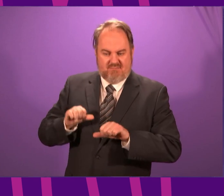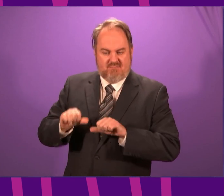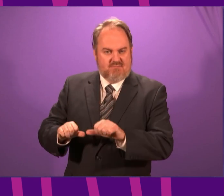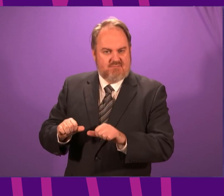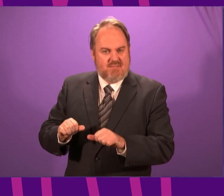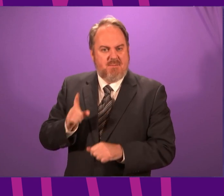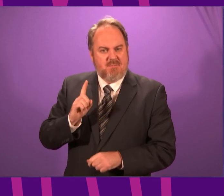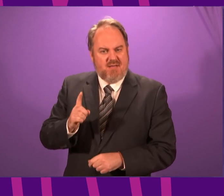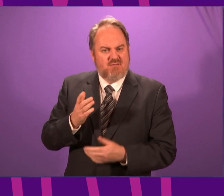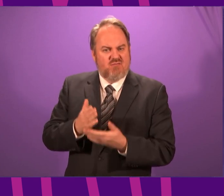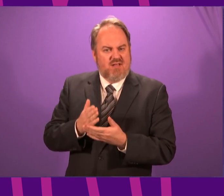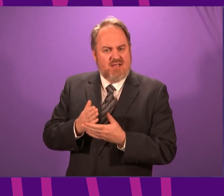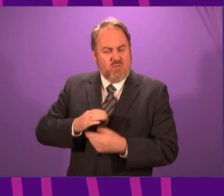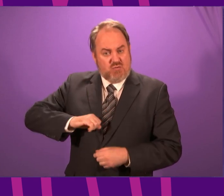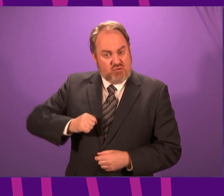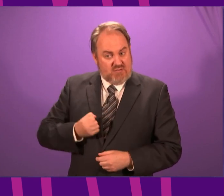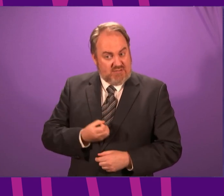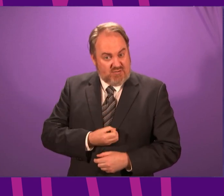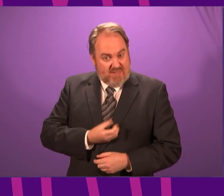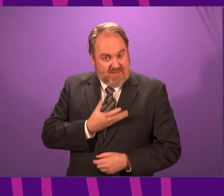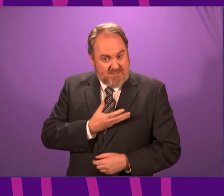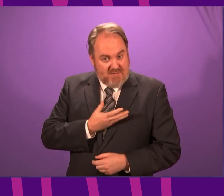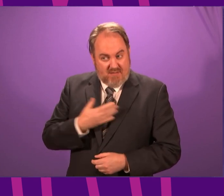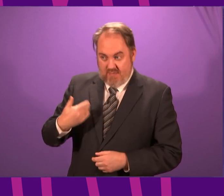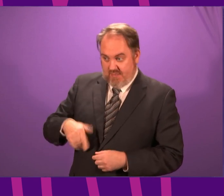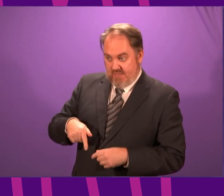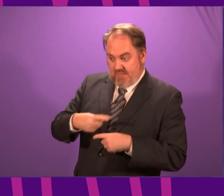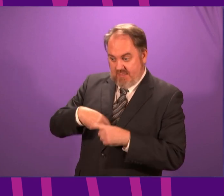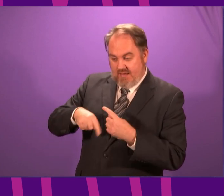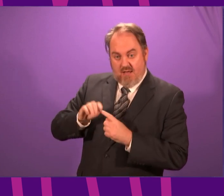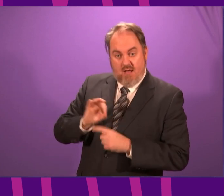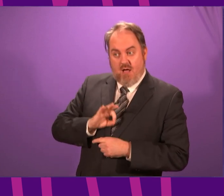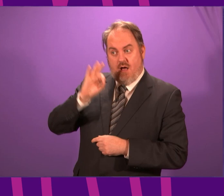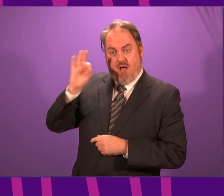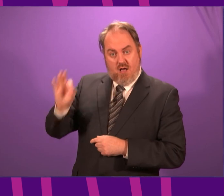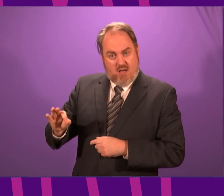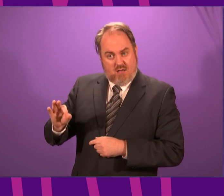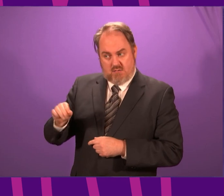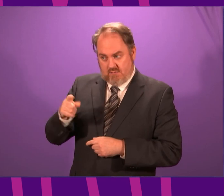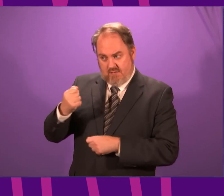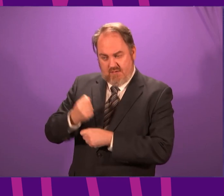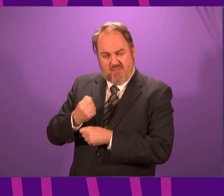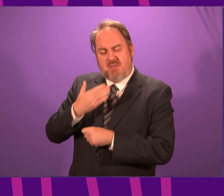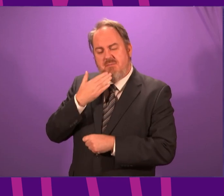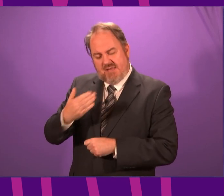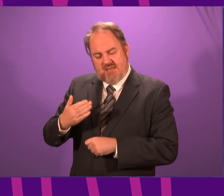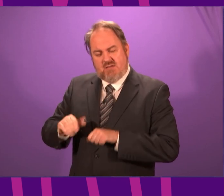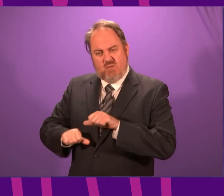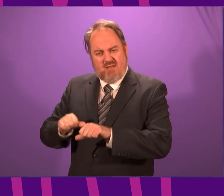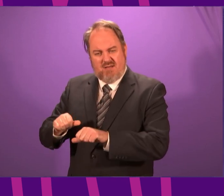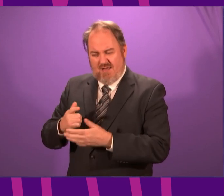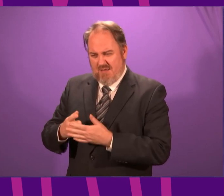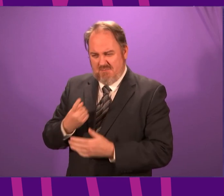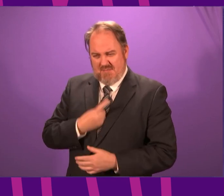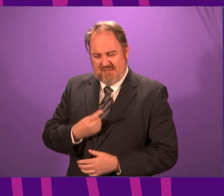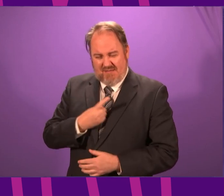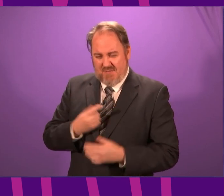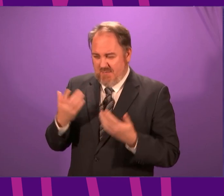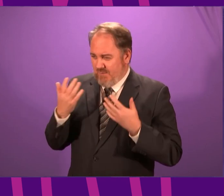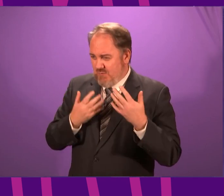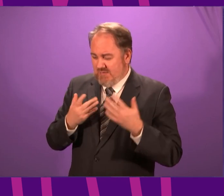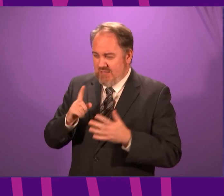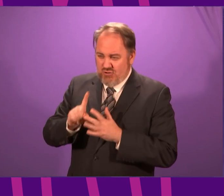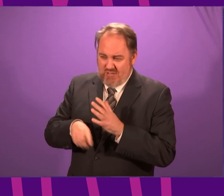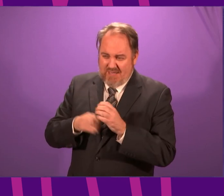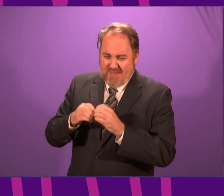debate, it was actually Scottish Labour who asked the government to take this approach. Presiding Officer, I'm quite confused. I wonder if Jackie Bailey